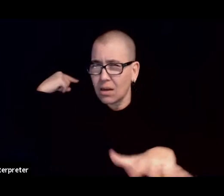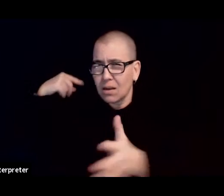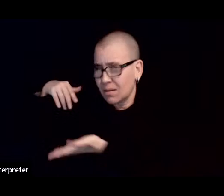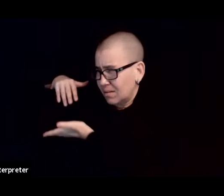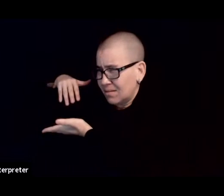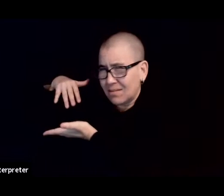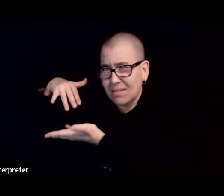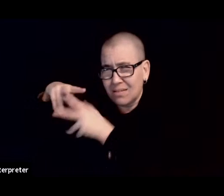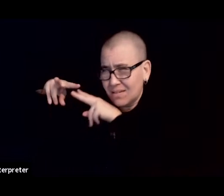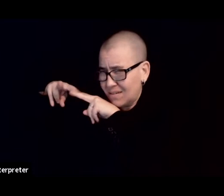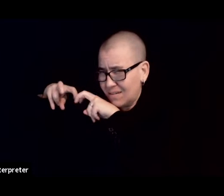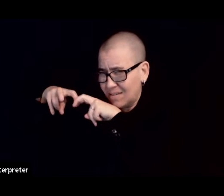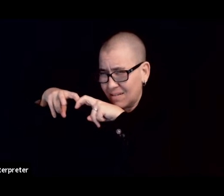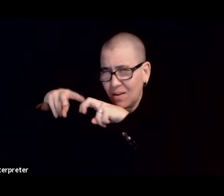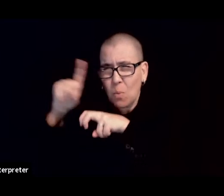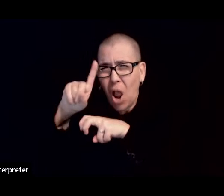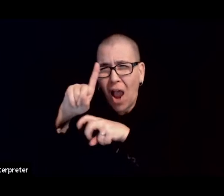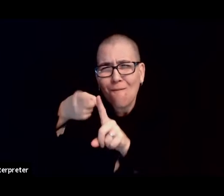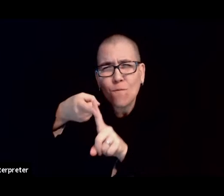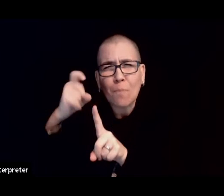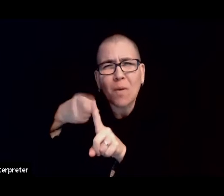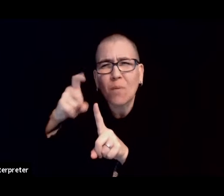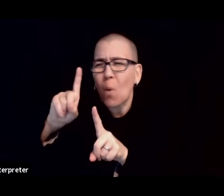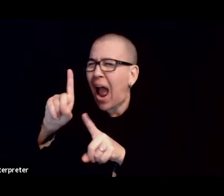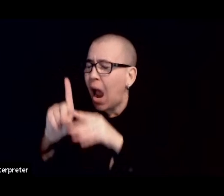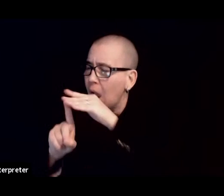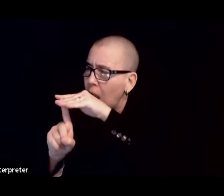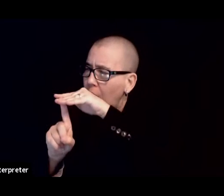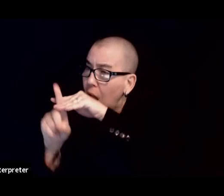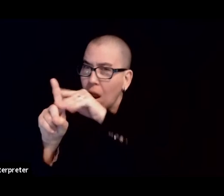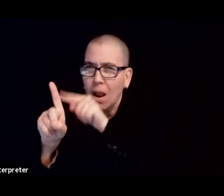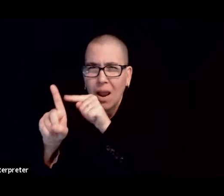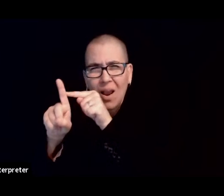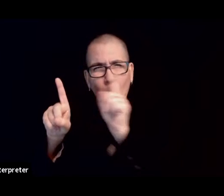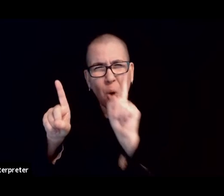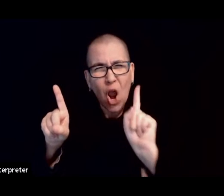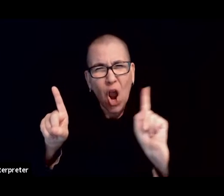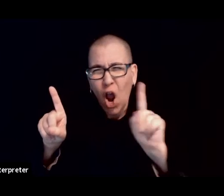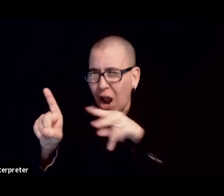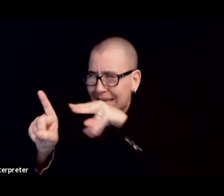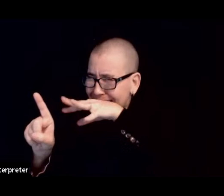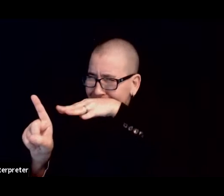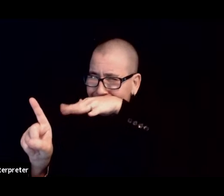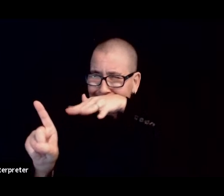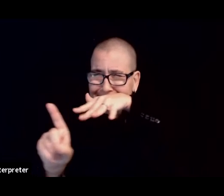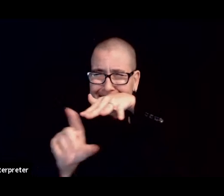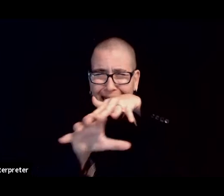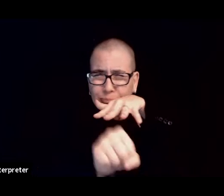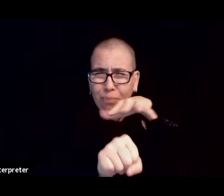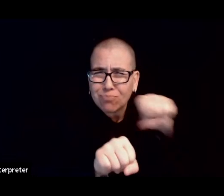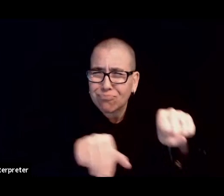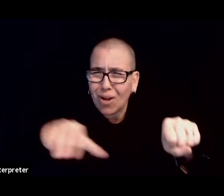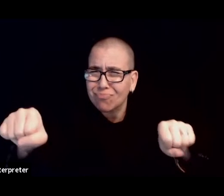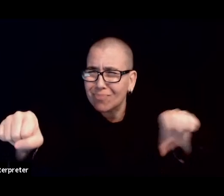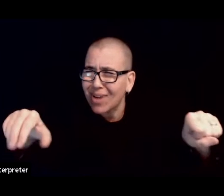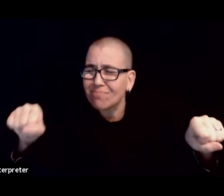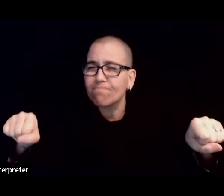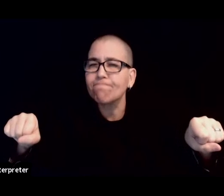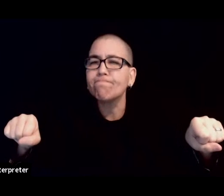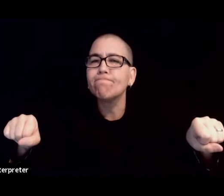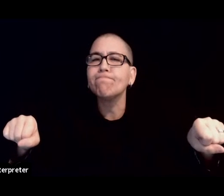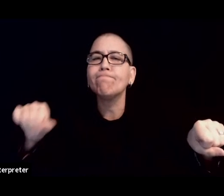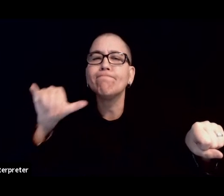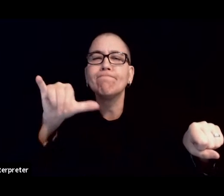when we hit that exponential growth phase, and we know this from all kinds of other data nationally